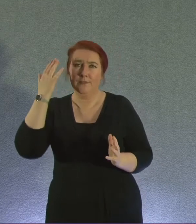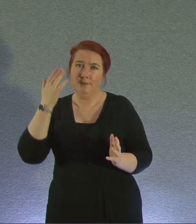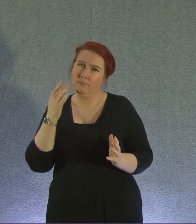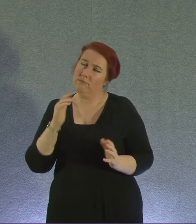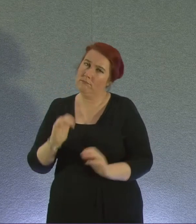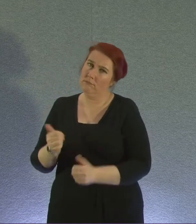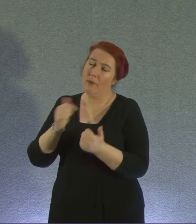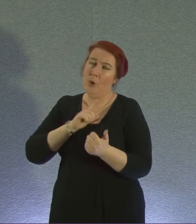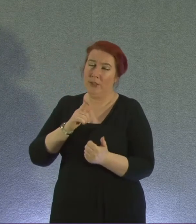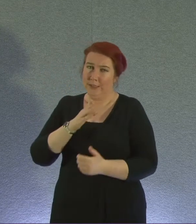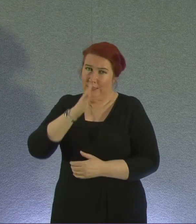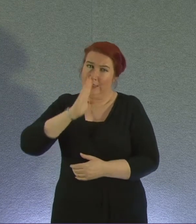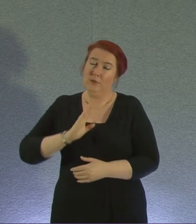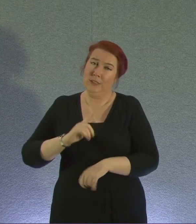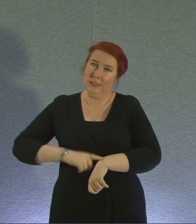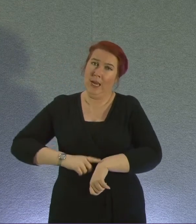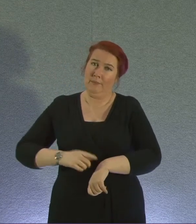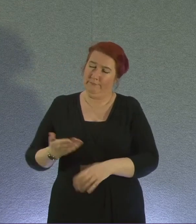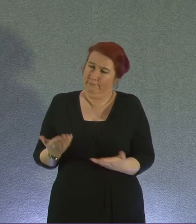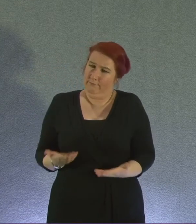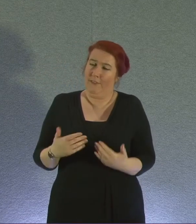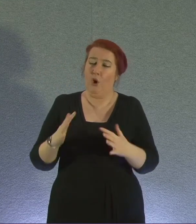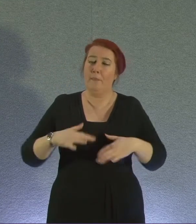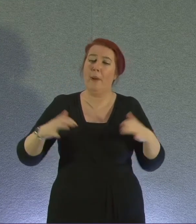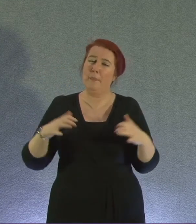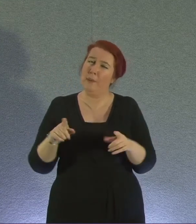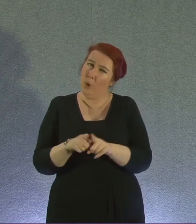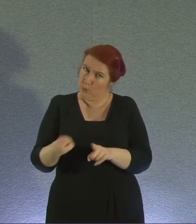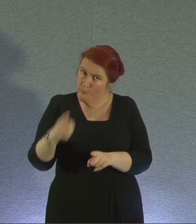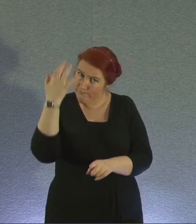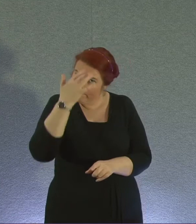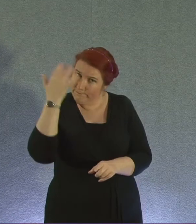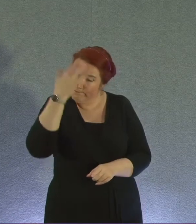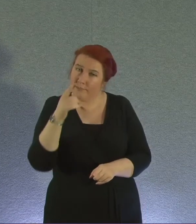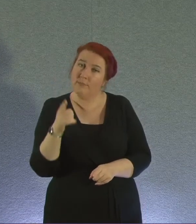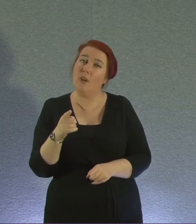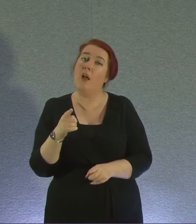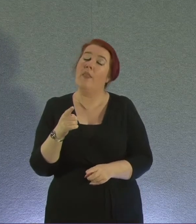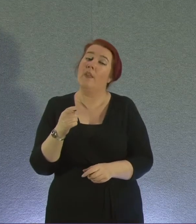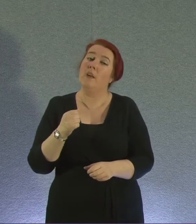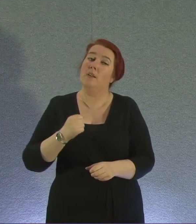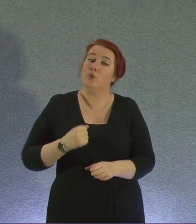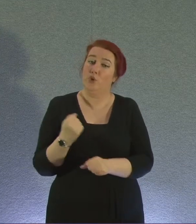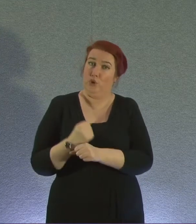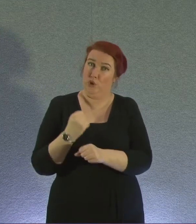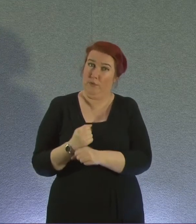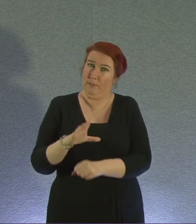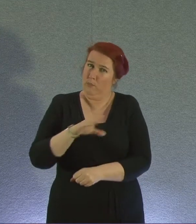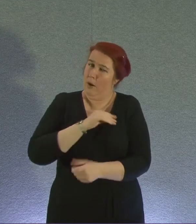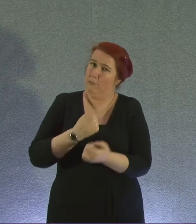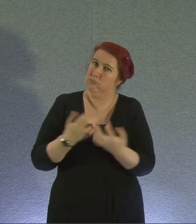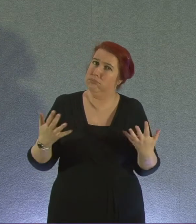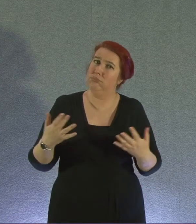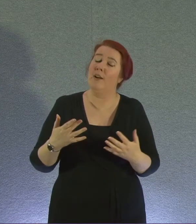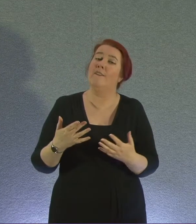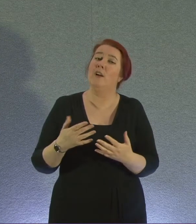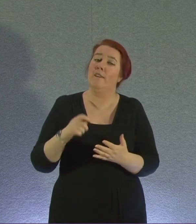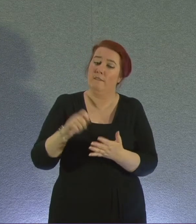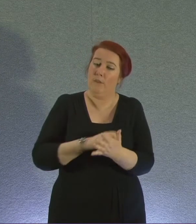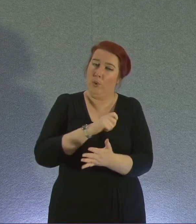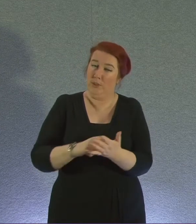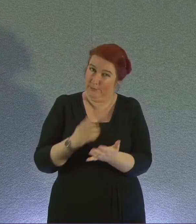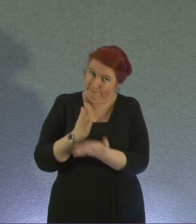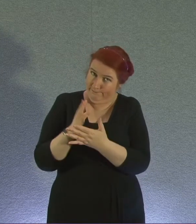in time for the Parliament. I wonder if he'd also reflect on the fact that the government won a number of votes, especially on the amendments dealing with FOIs,